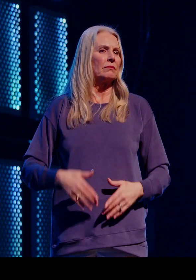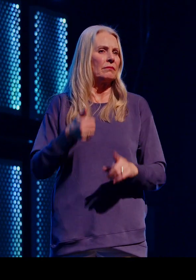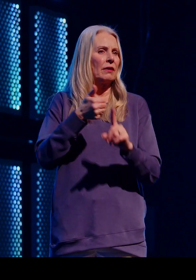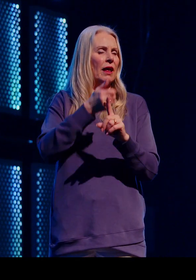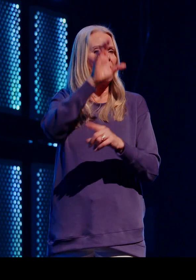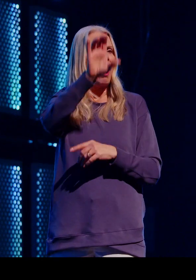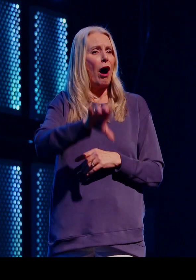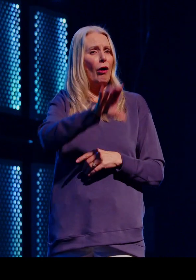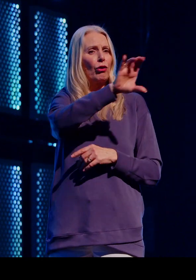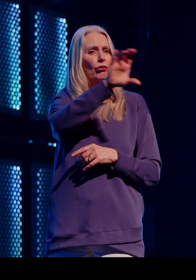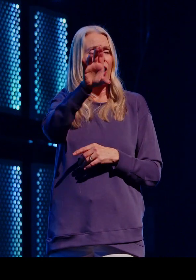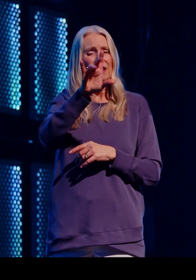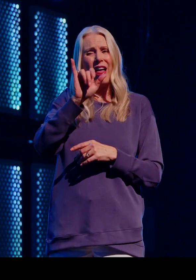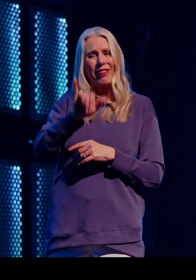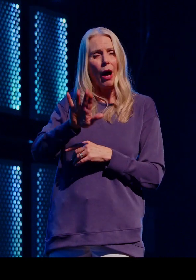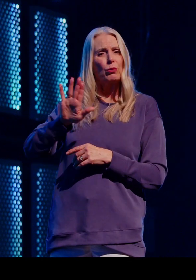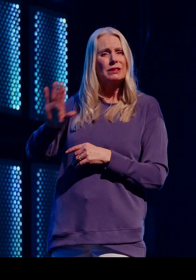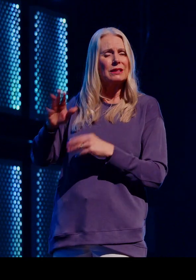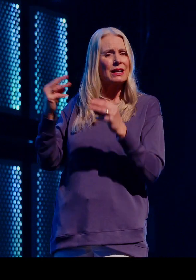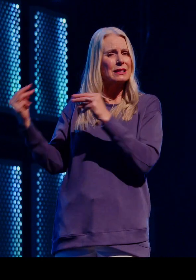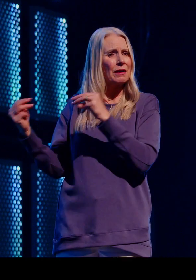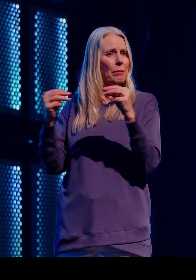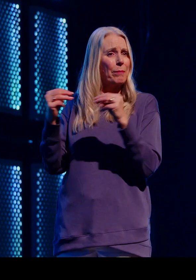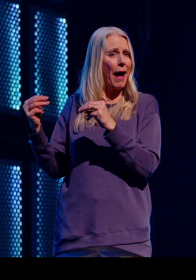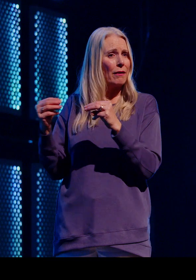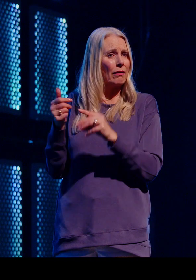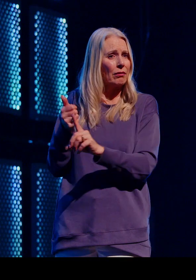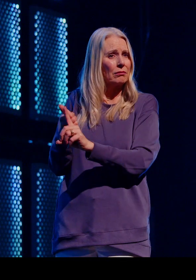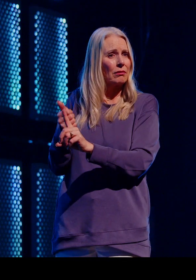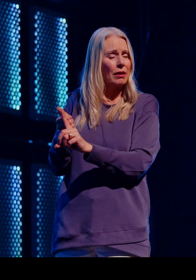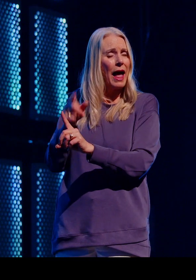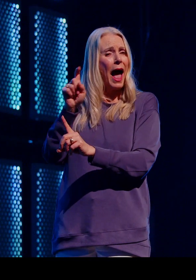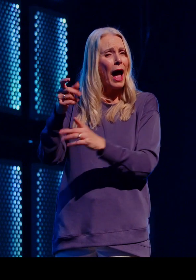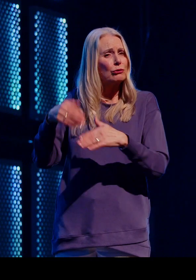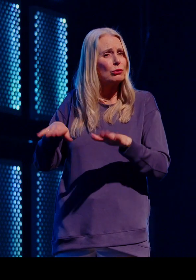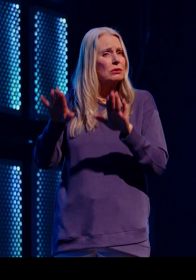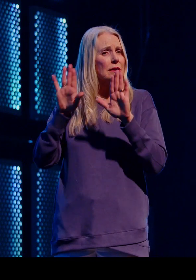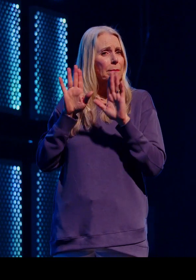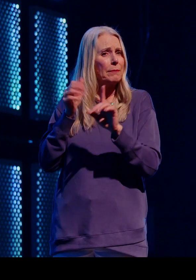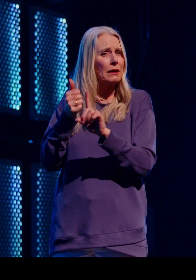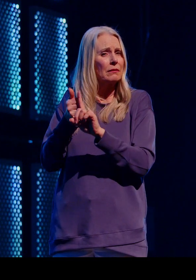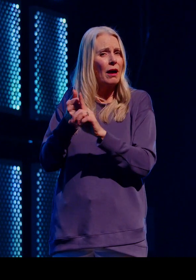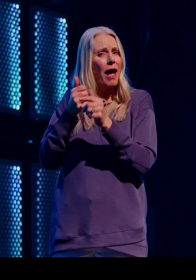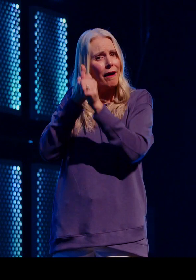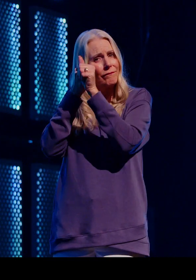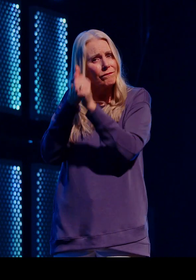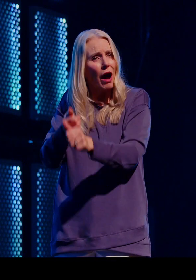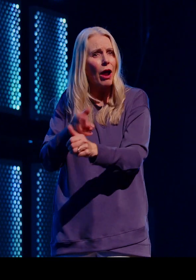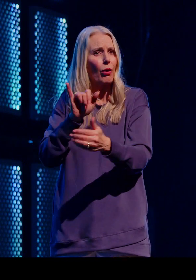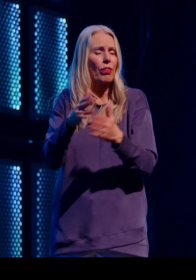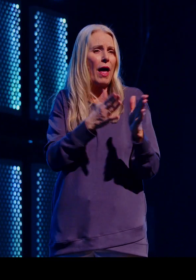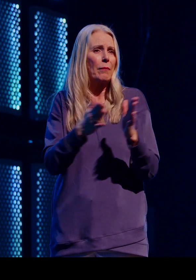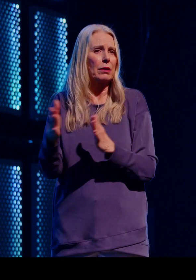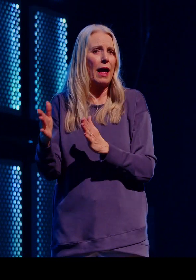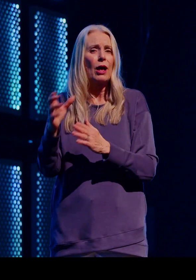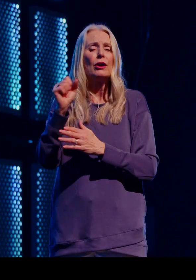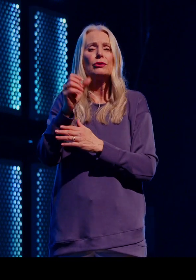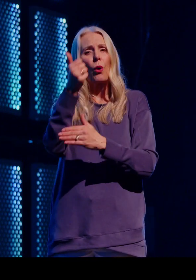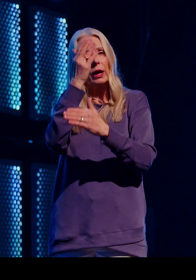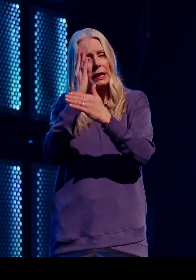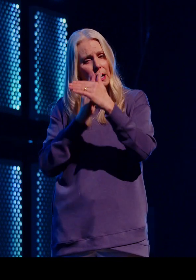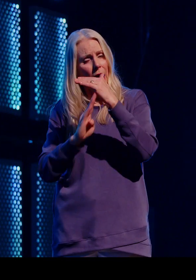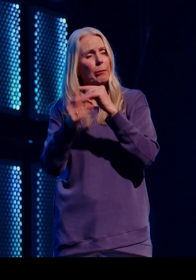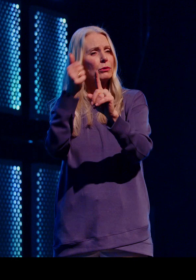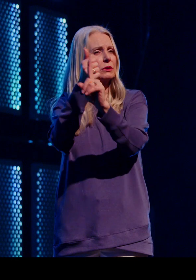And that was a battle for him at some point where he had to submit himself to the plan. And he humbled himself and his